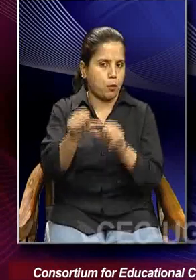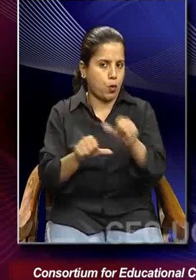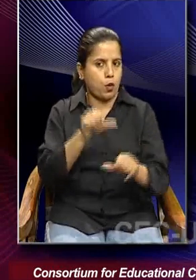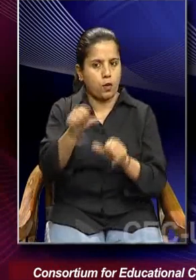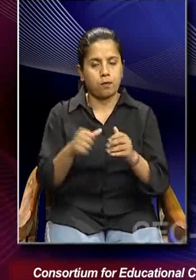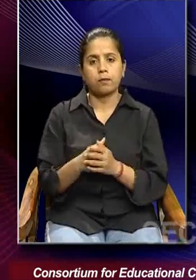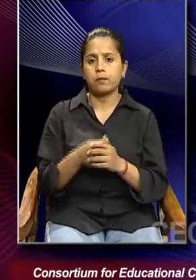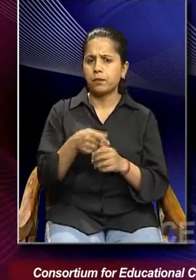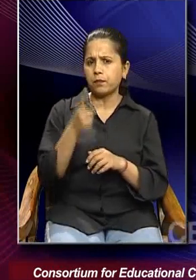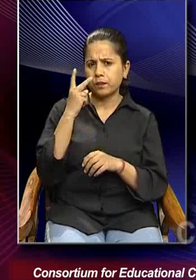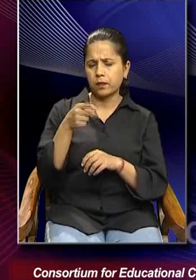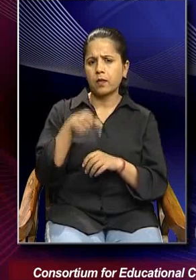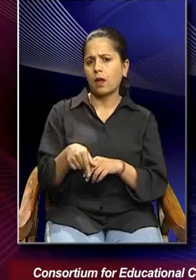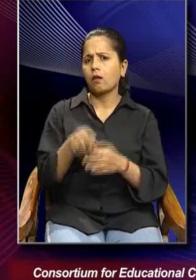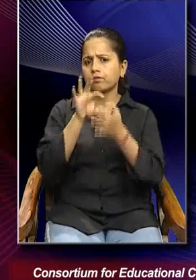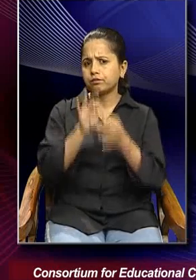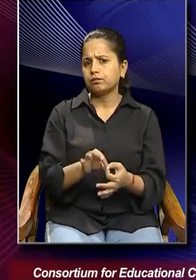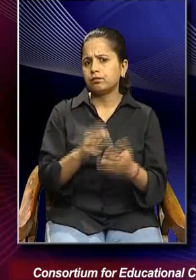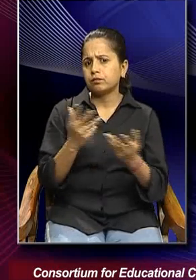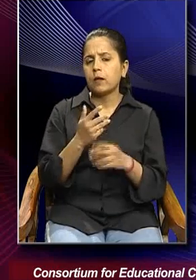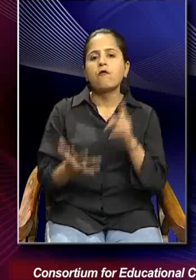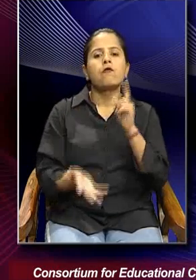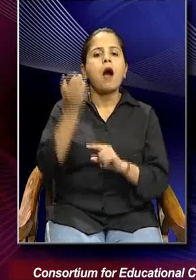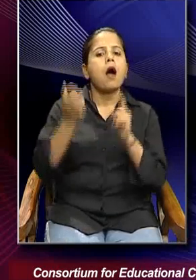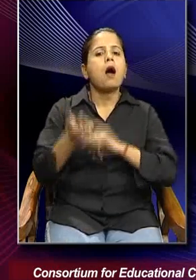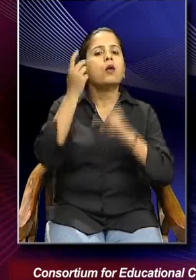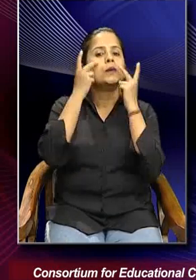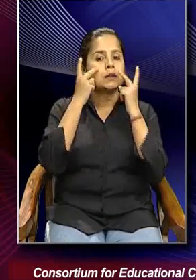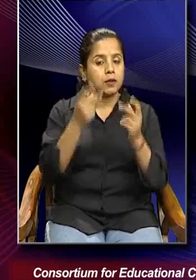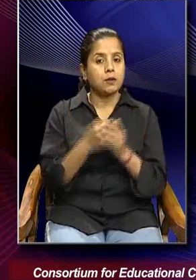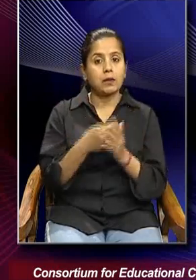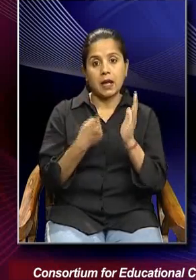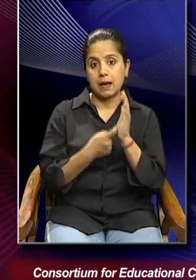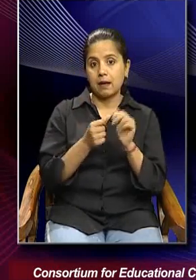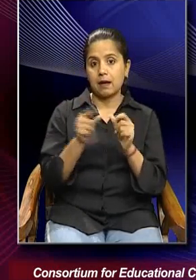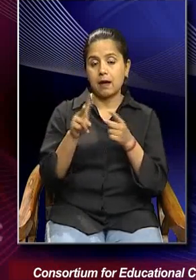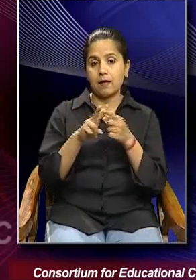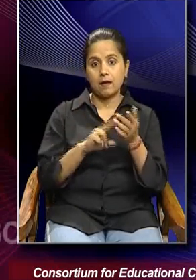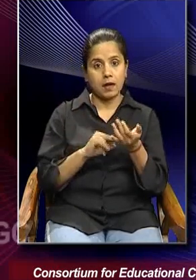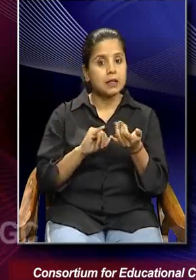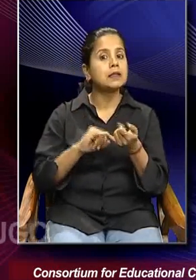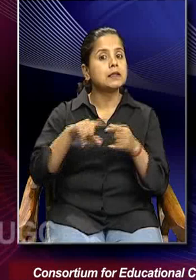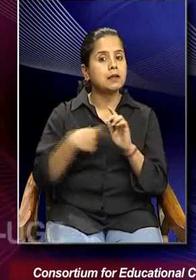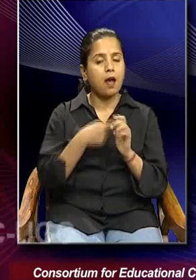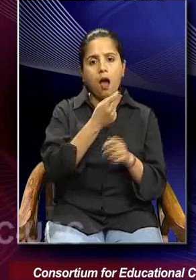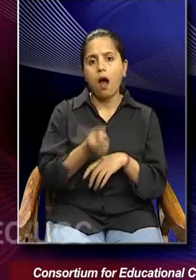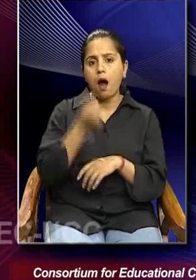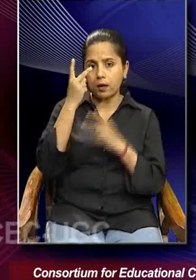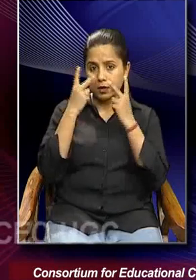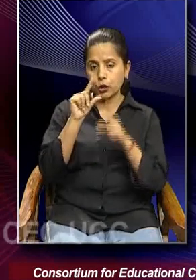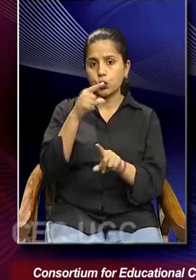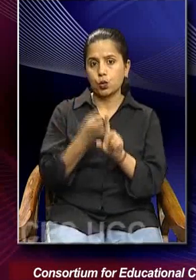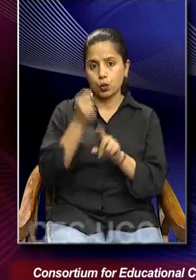So this was pretty much based on the empirical findings that Revenstein's analyzed in the UK's context